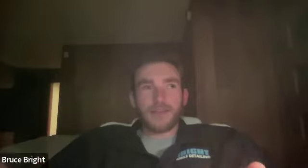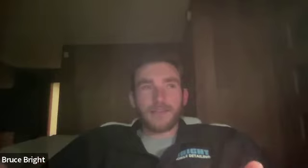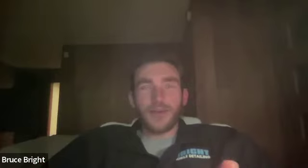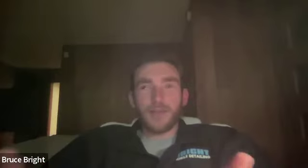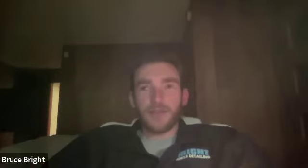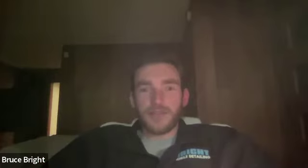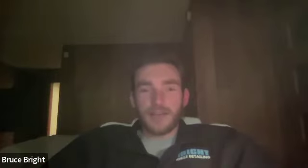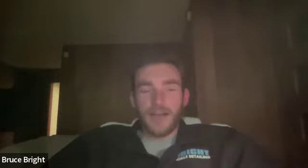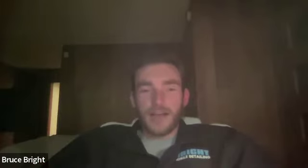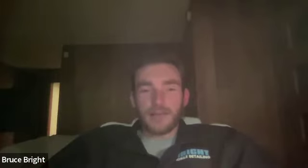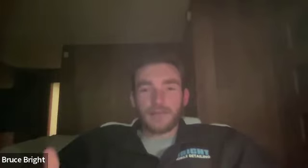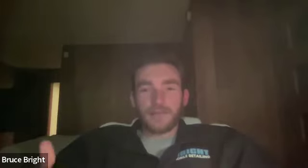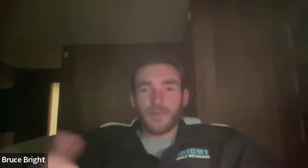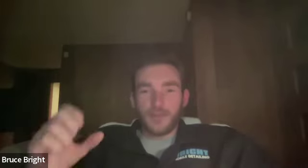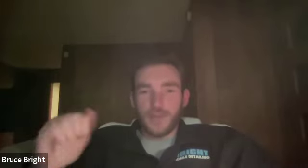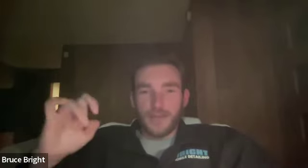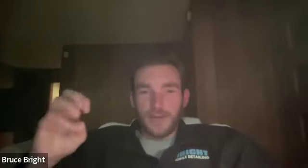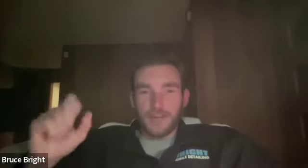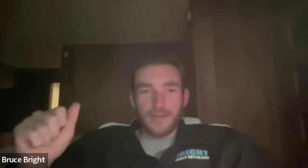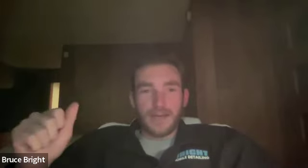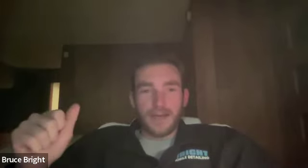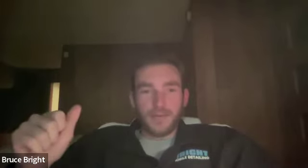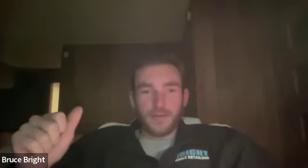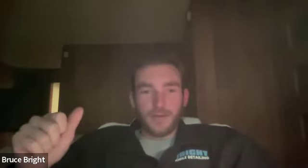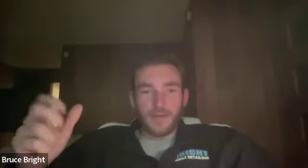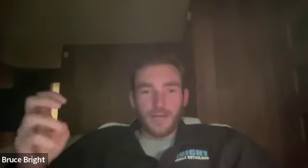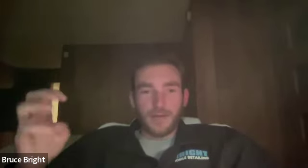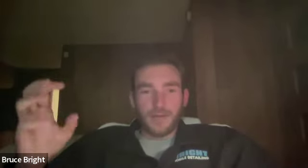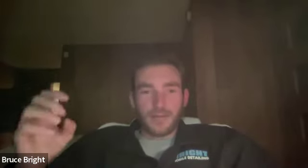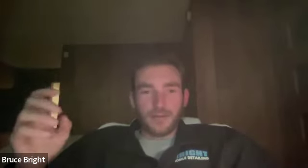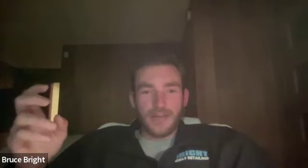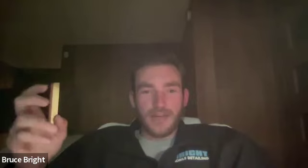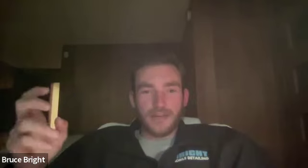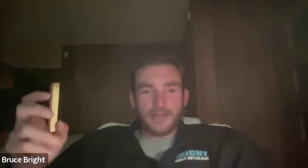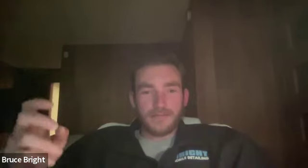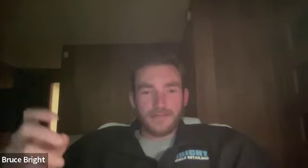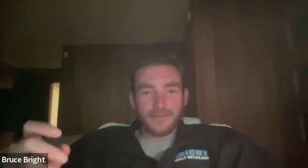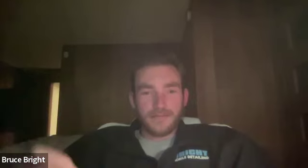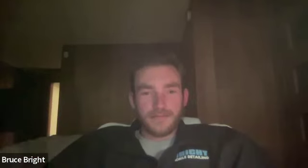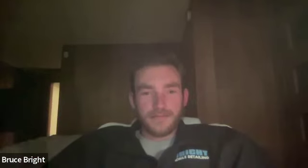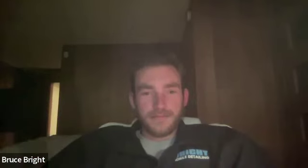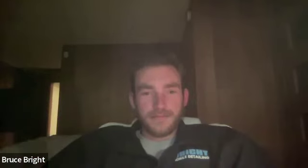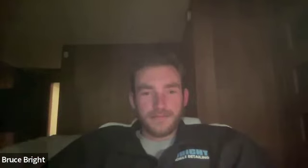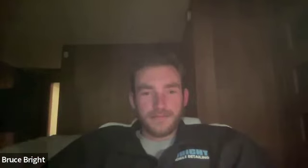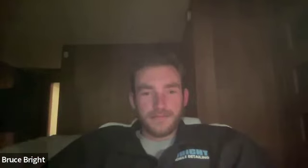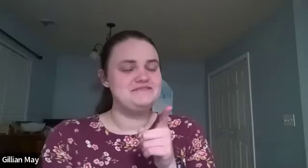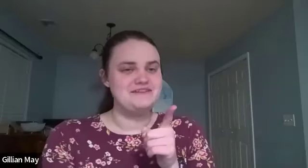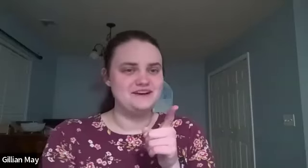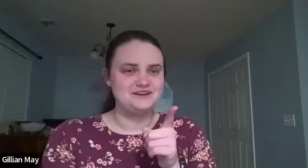you have people you see a lot, would you spell out their name every time, or do people come up with like shorthand? I cannot believe I have not talked